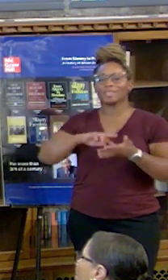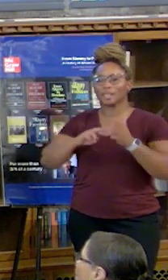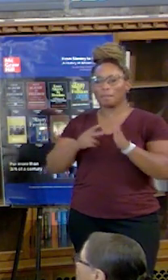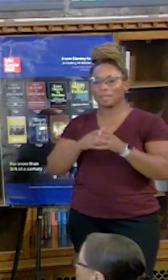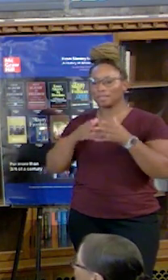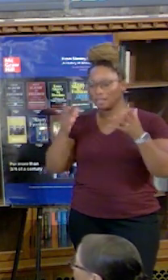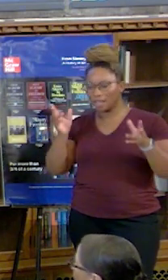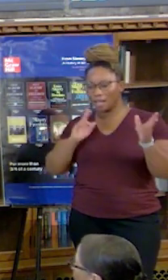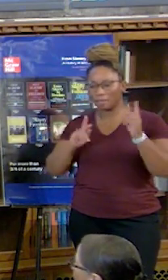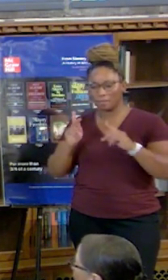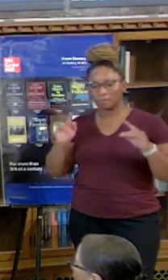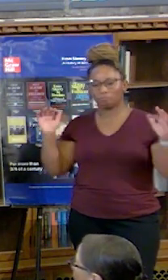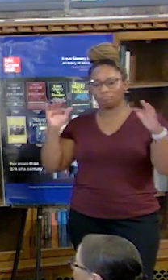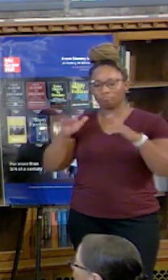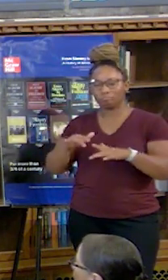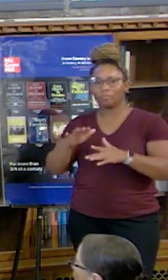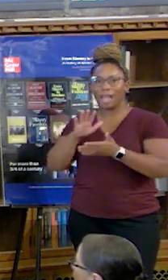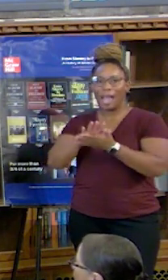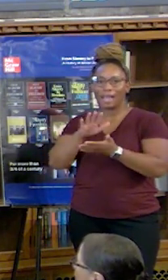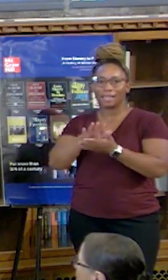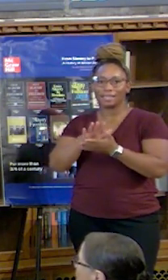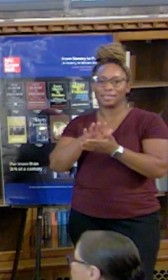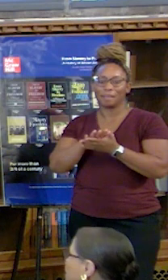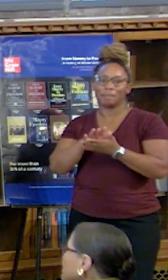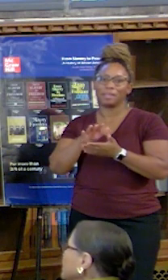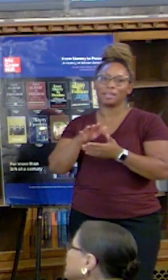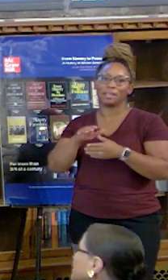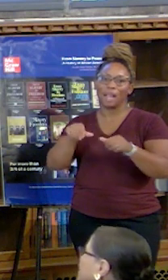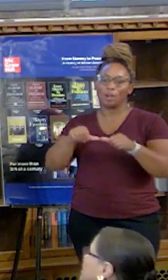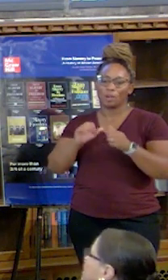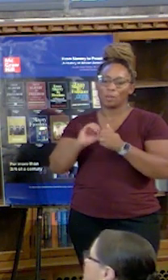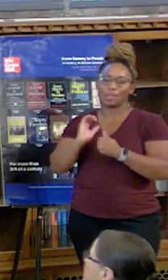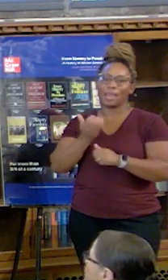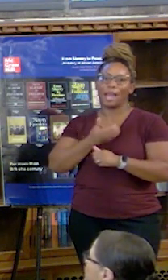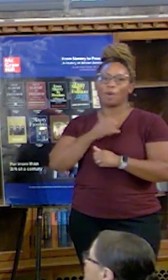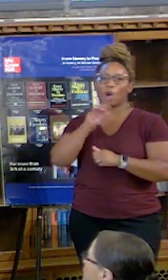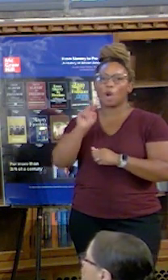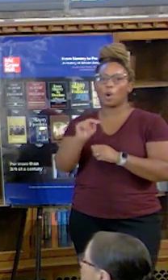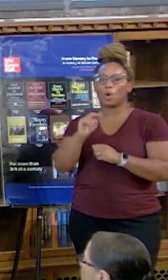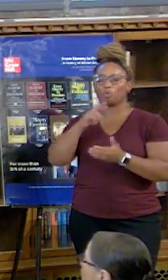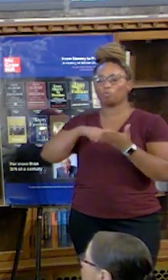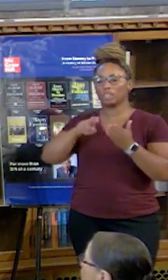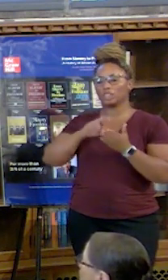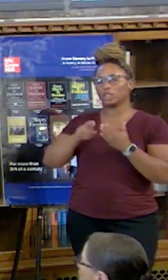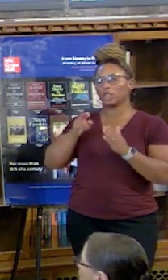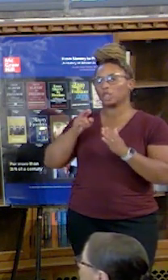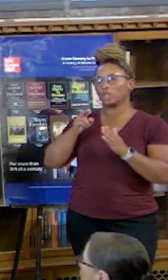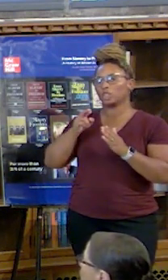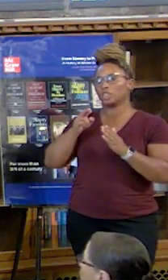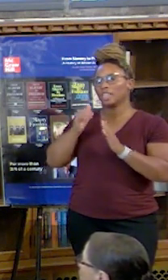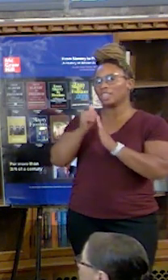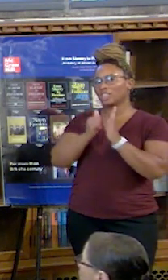a lot of us come into these AC context with our own research agend I come